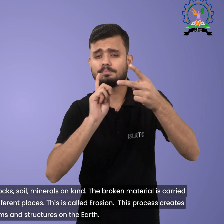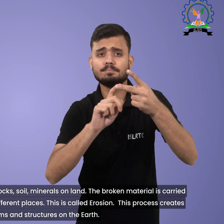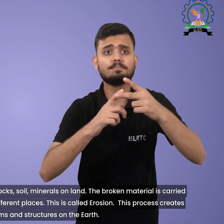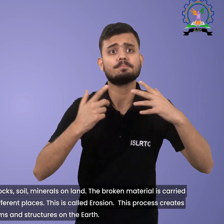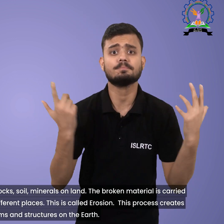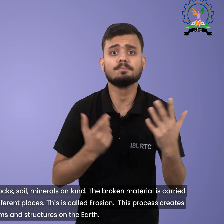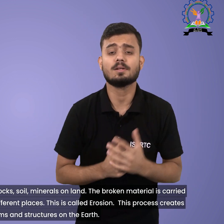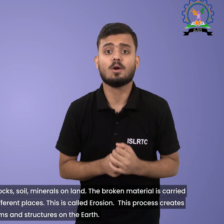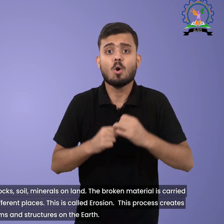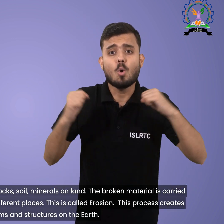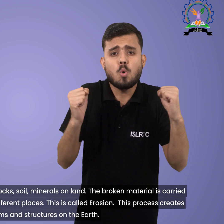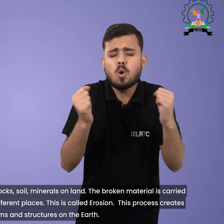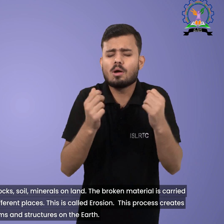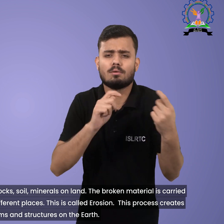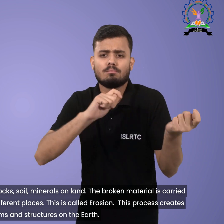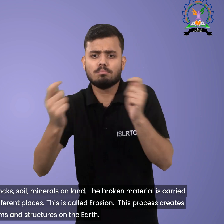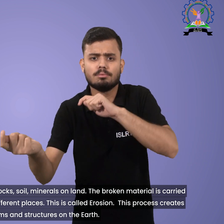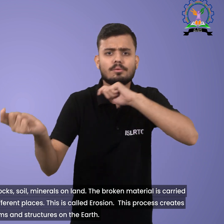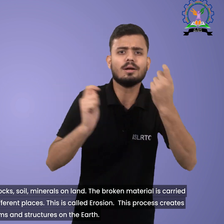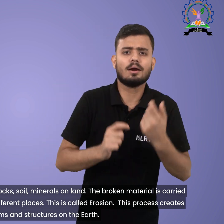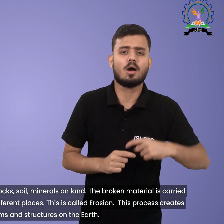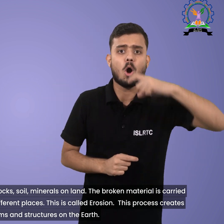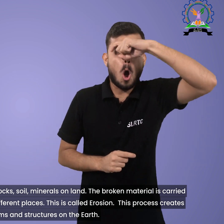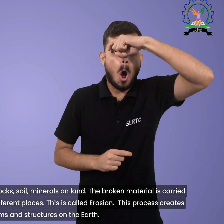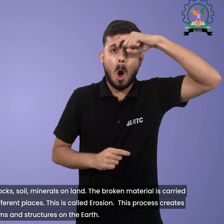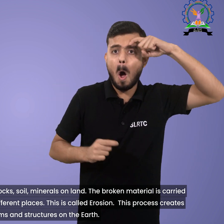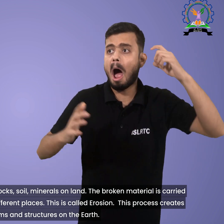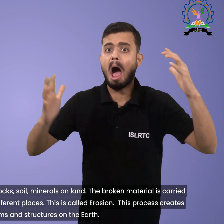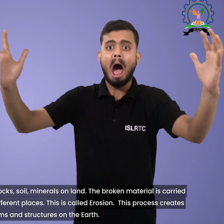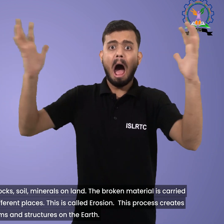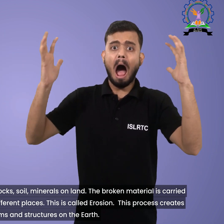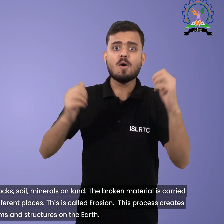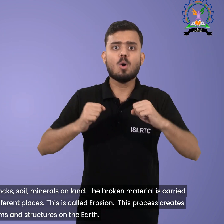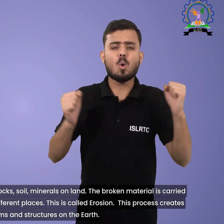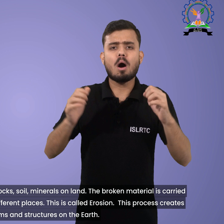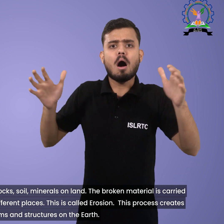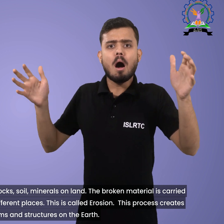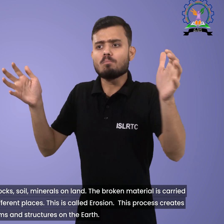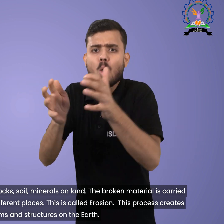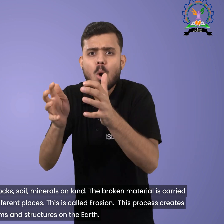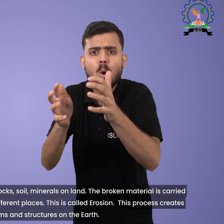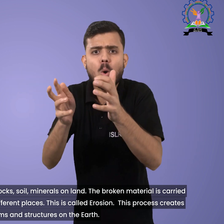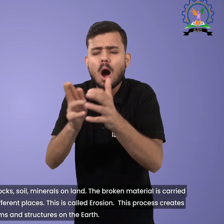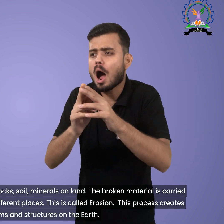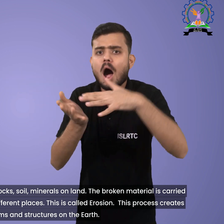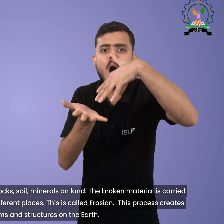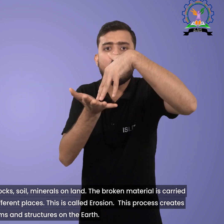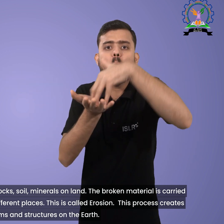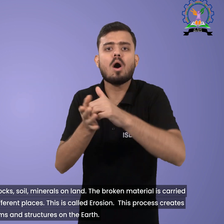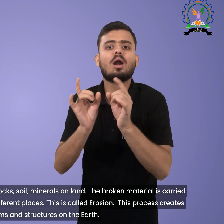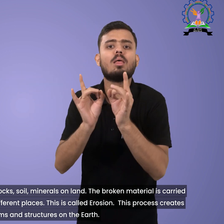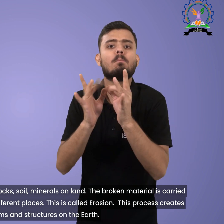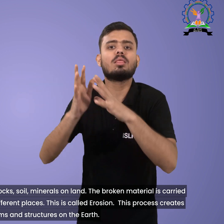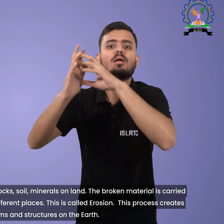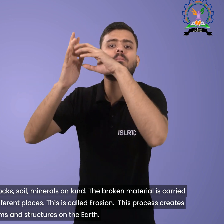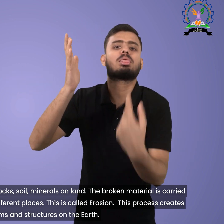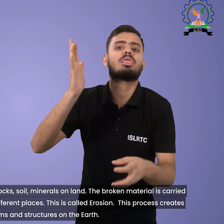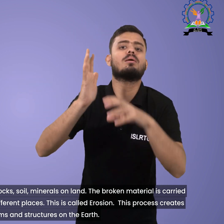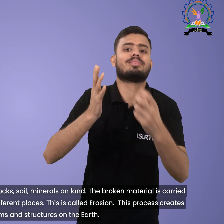Erosion, water, ice and wind breaks down rocks, soil, minerals on land. The broken material is carried away by